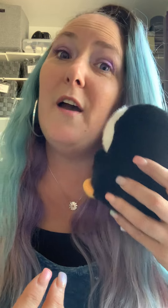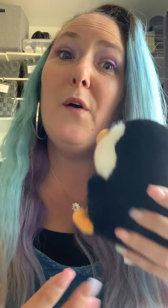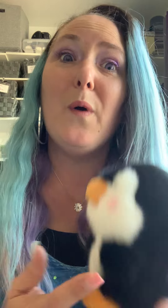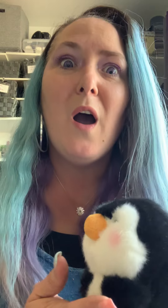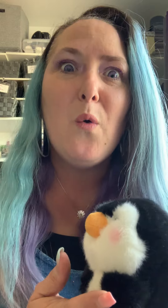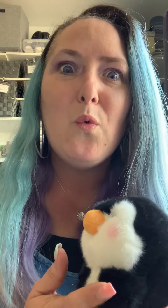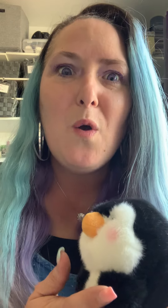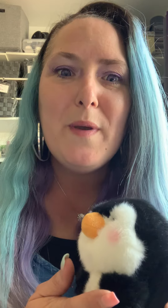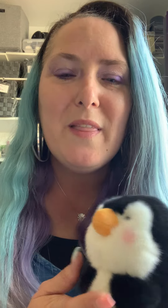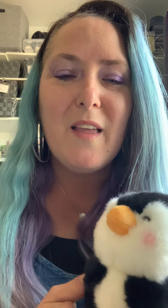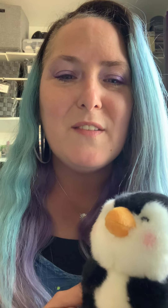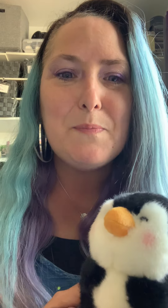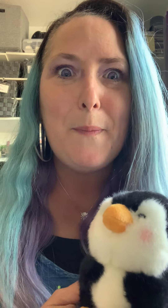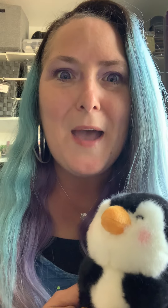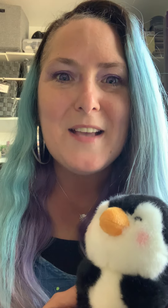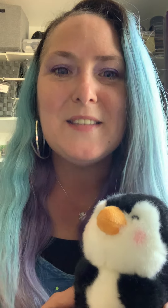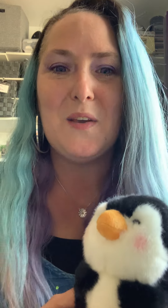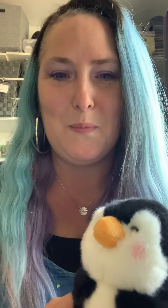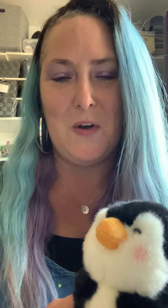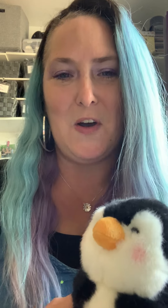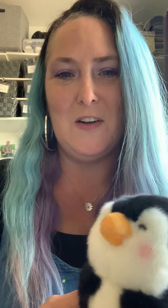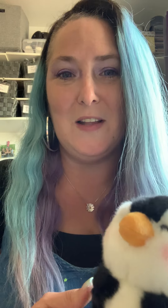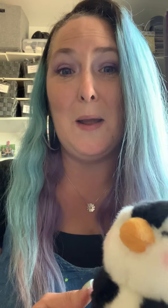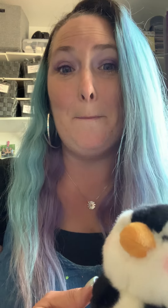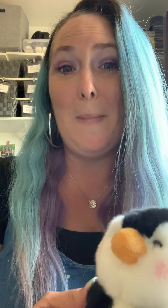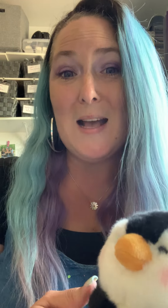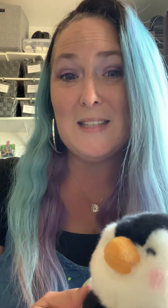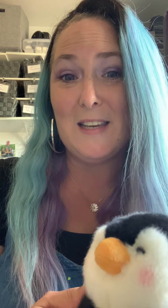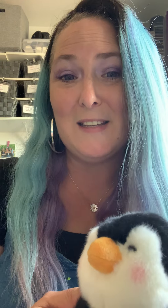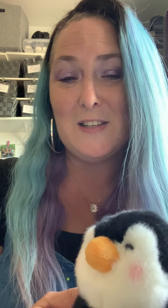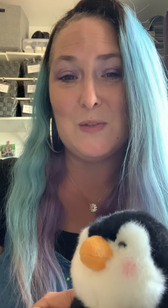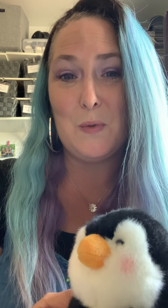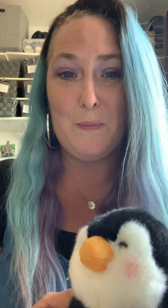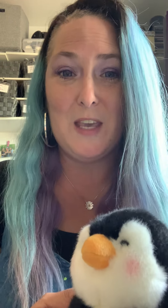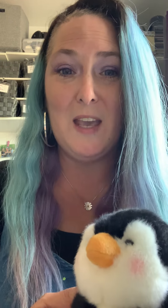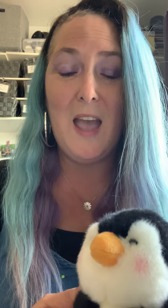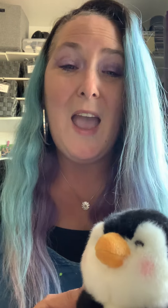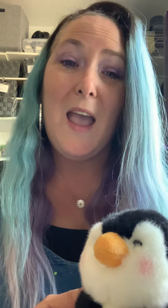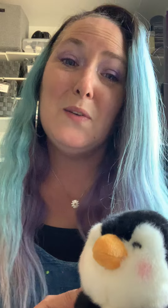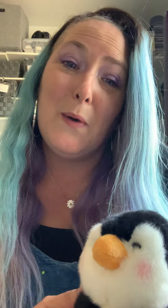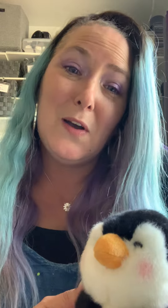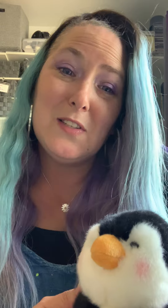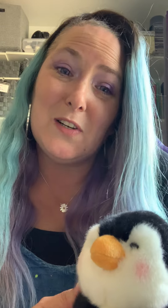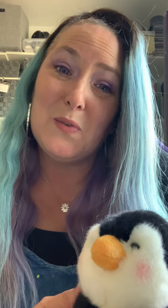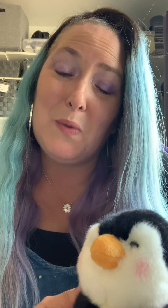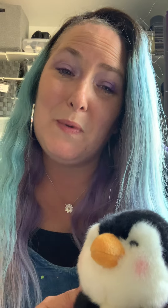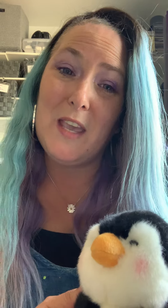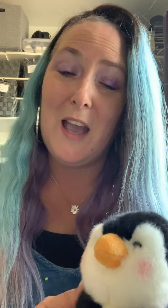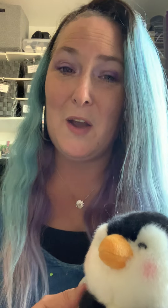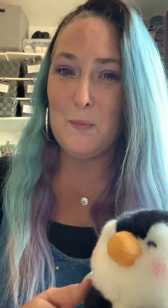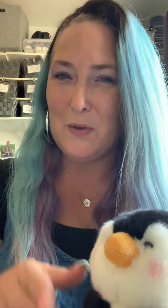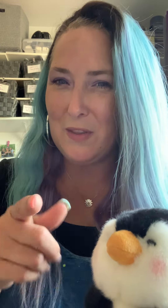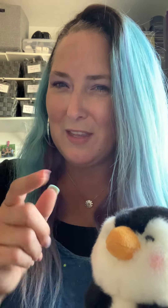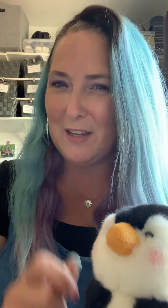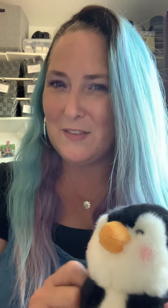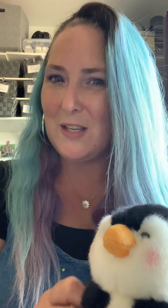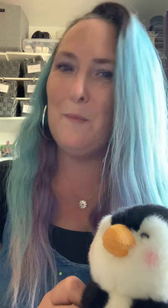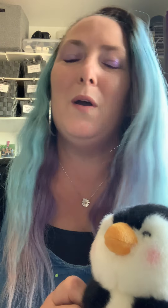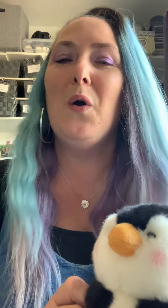Oh, Romin loves basketball. And basket starts with B, and ball starts with B. I hope you can think of some